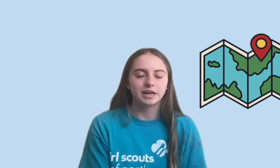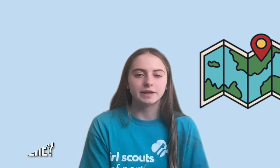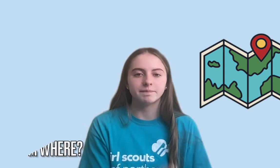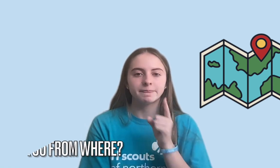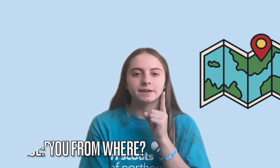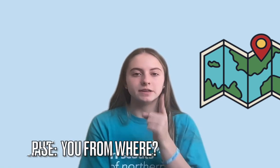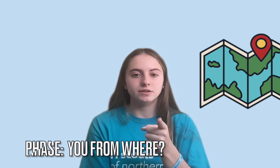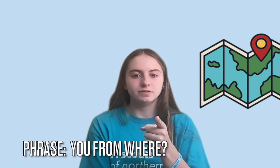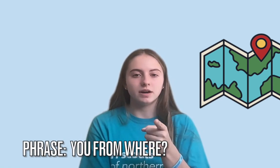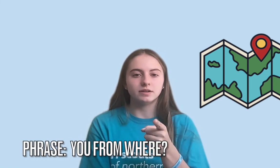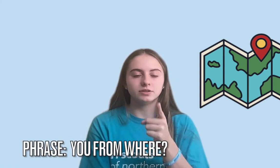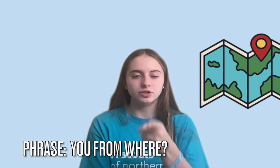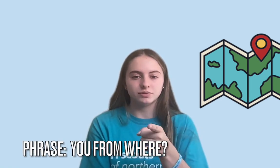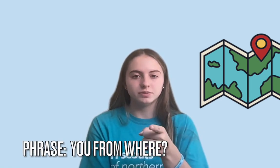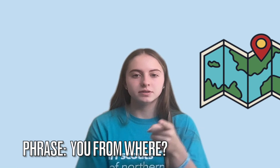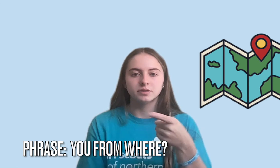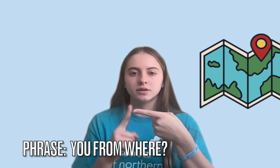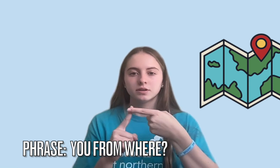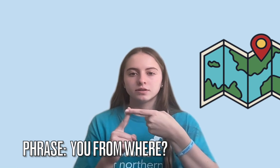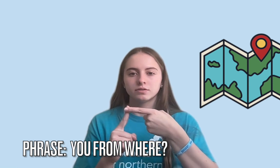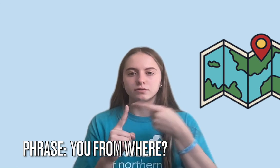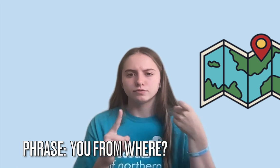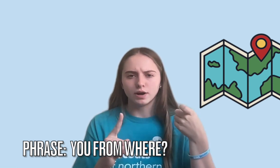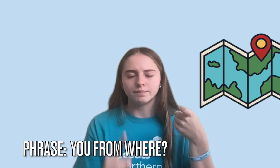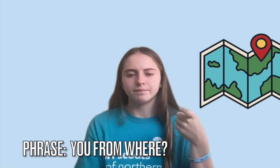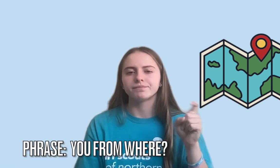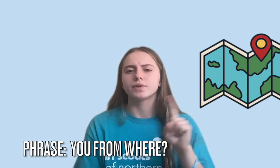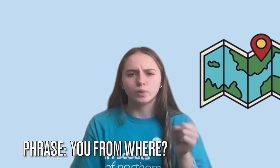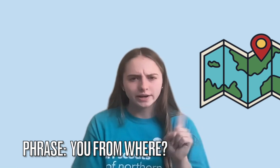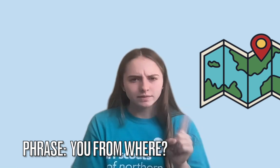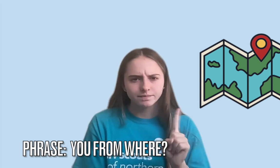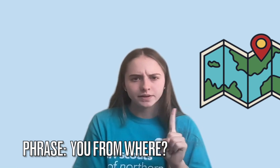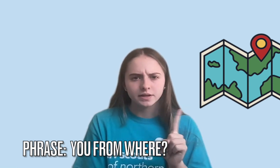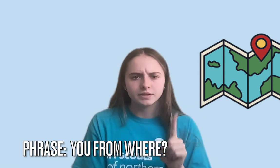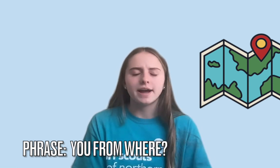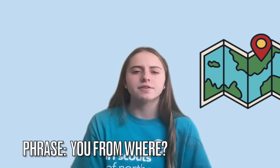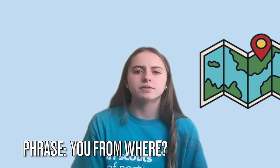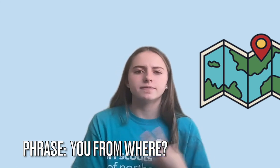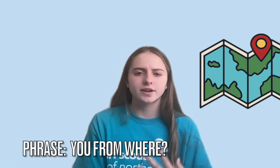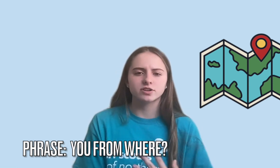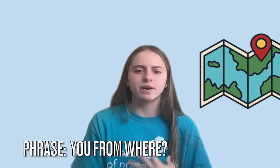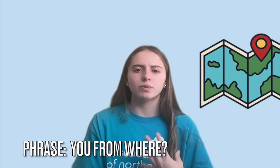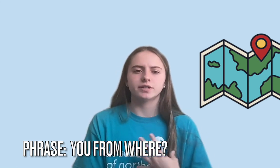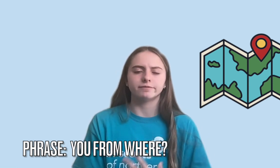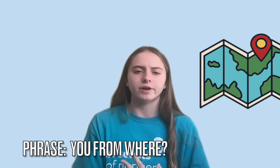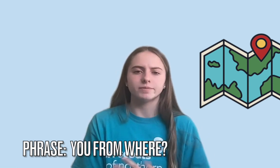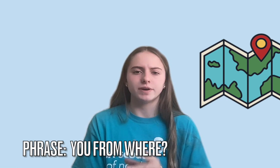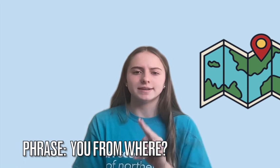say, you from where, now you would finger spell where you're from. So I